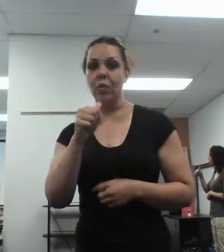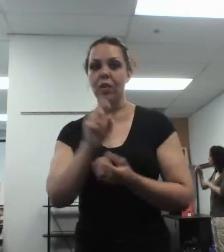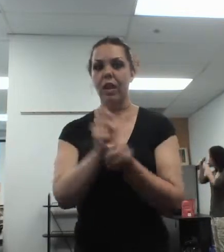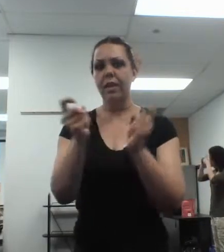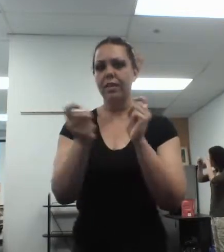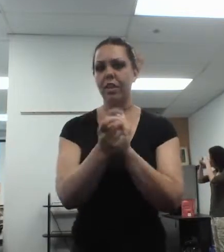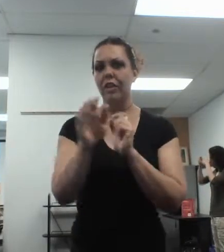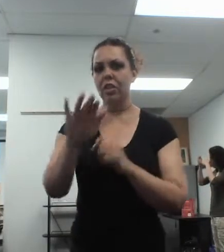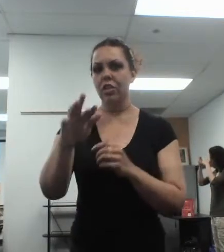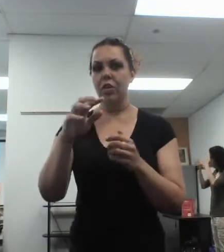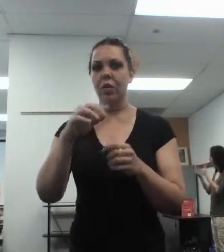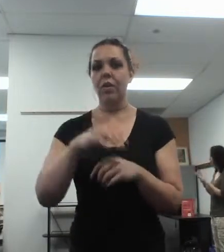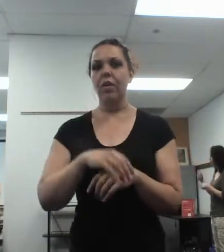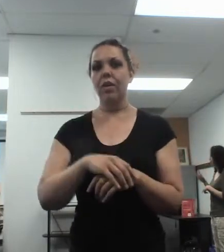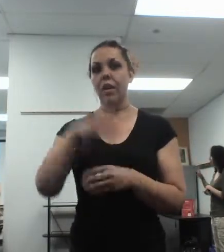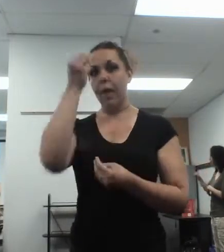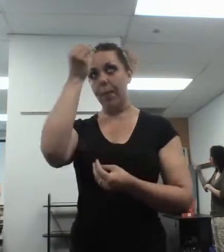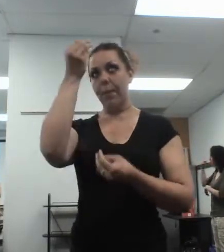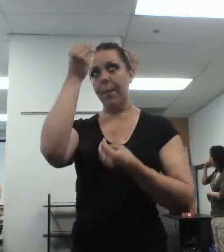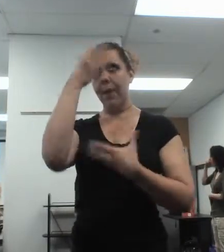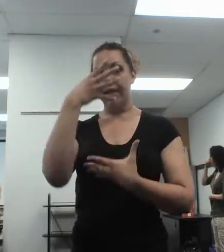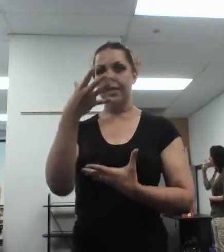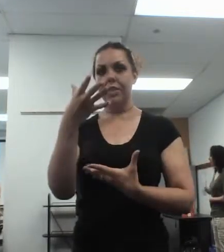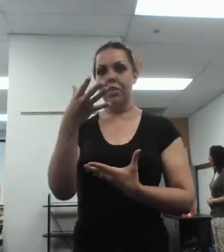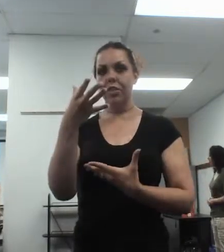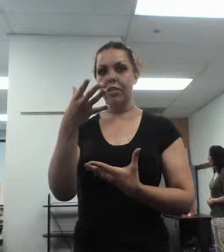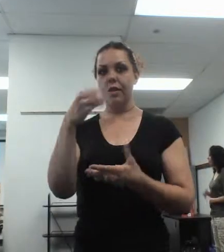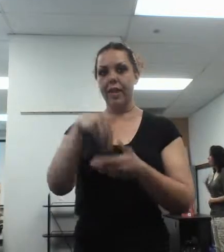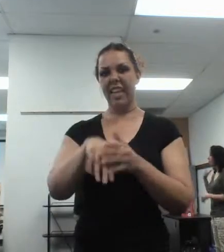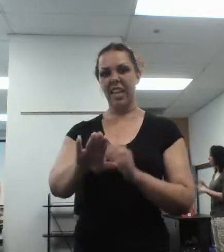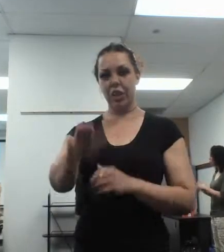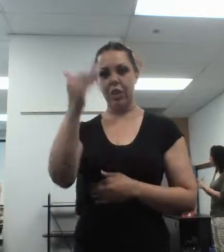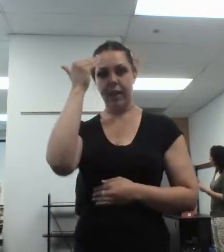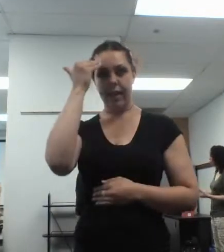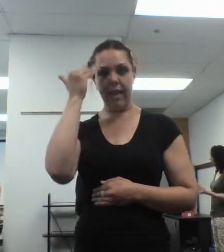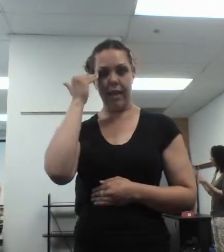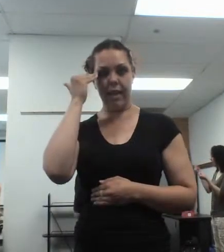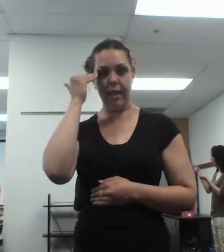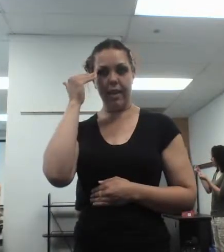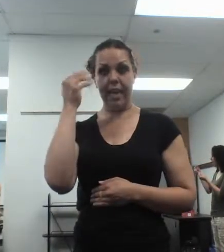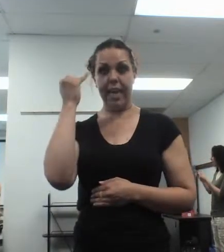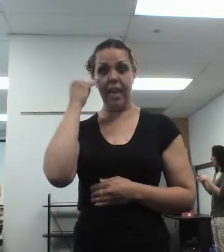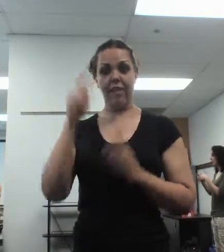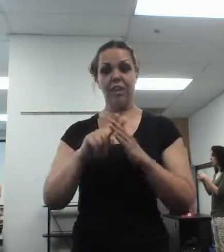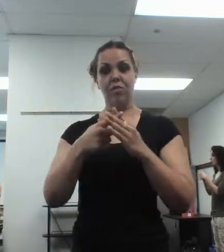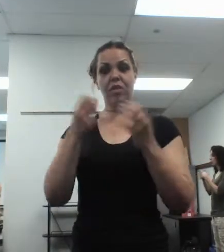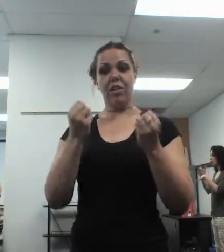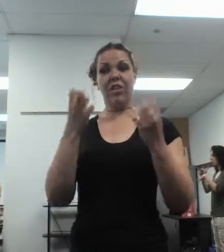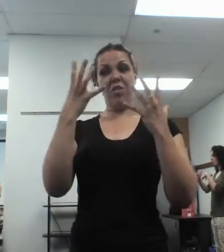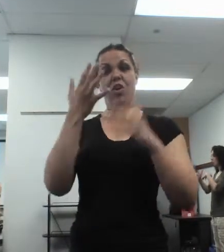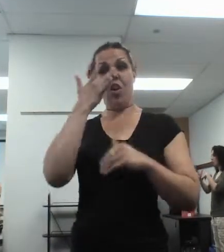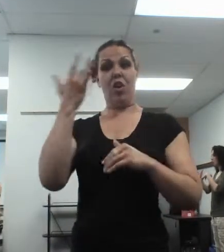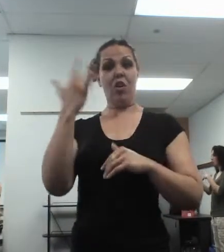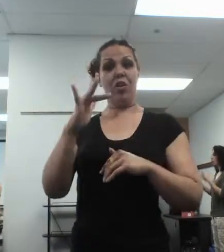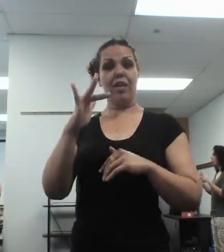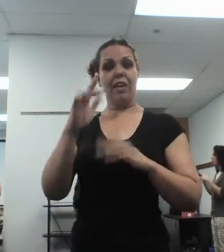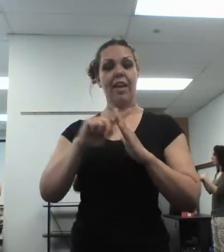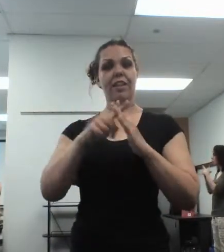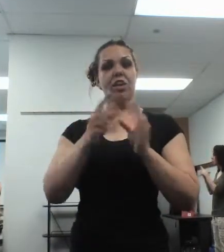reformulate in your head. When you pick up your hand too early, and you start a sentence. Yesterday,